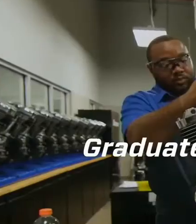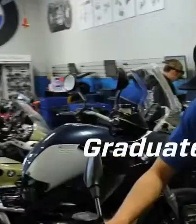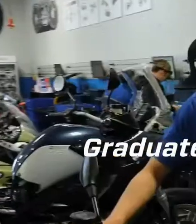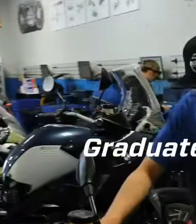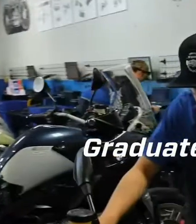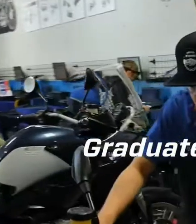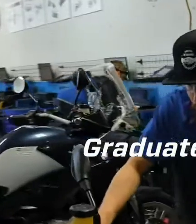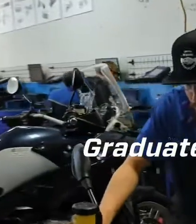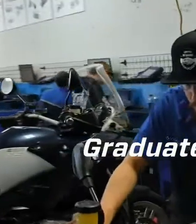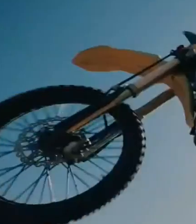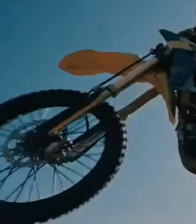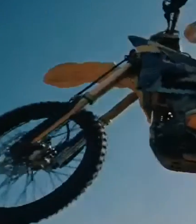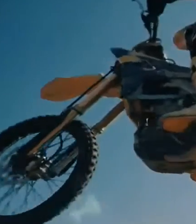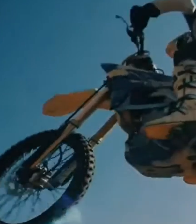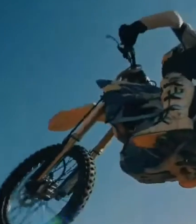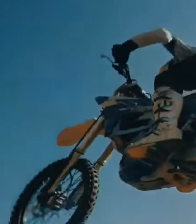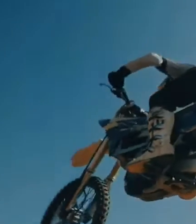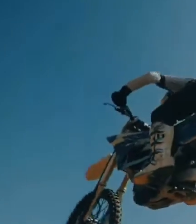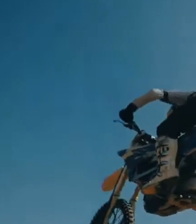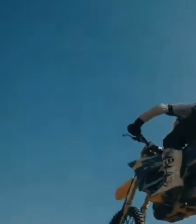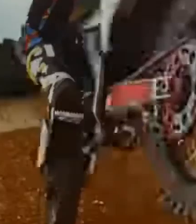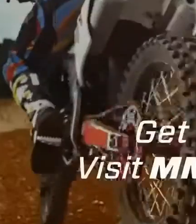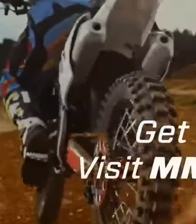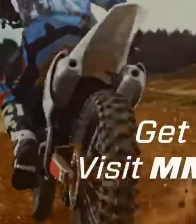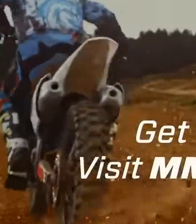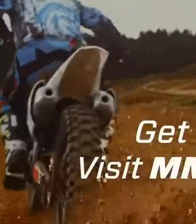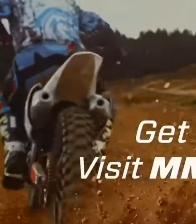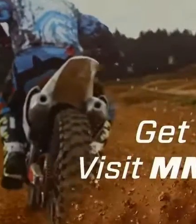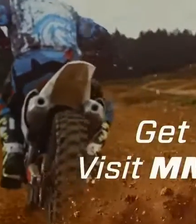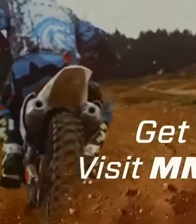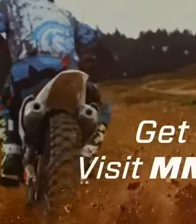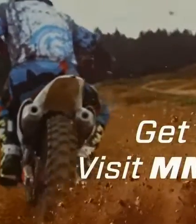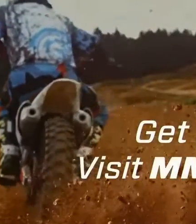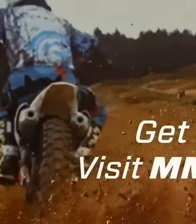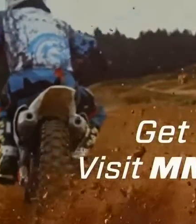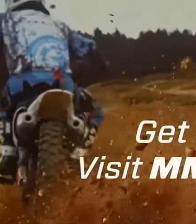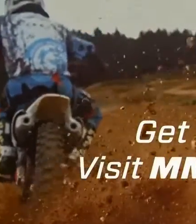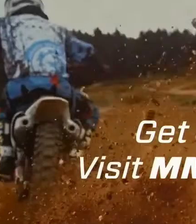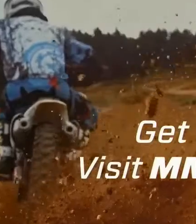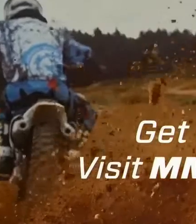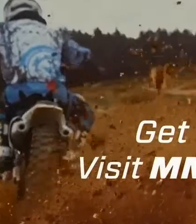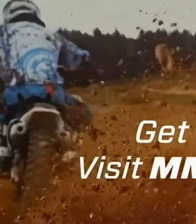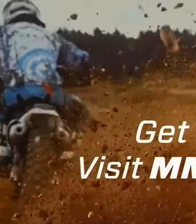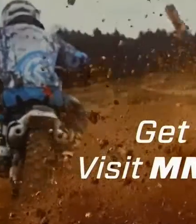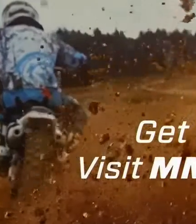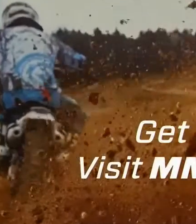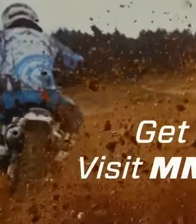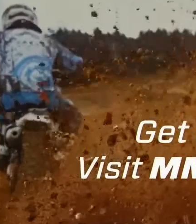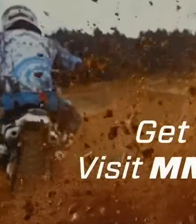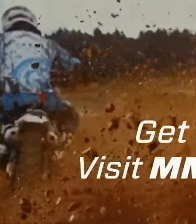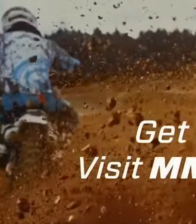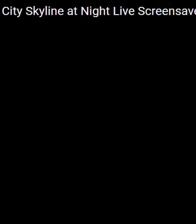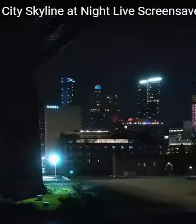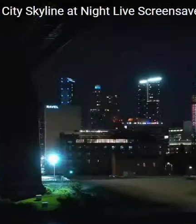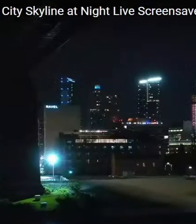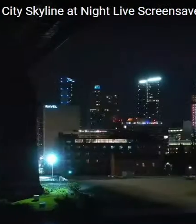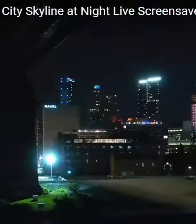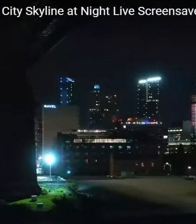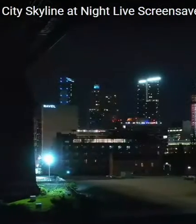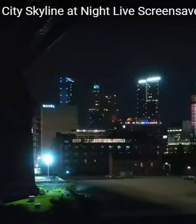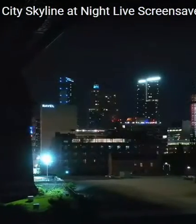the skills you need in just 48 weeks, so you can hit the ground running. Visit mmitech.edu today.